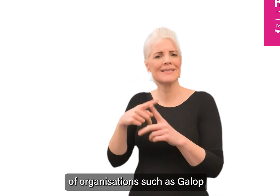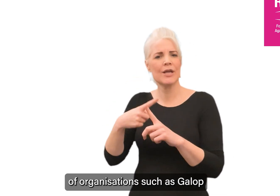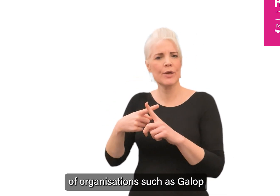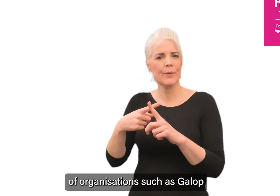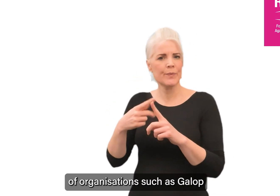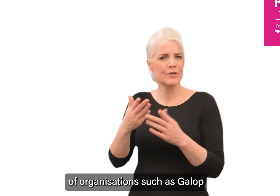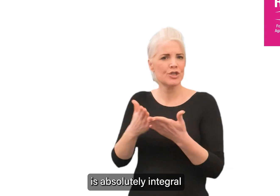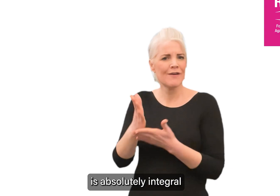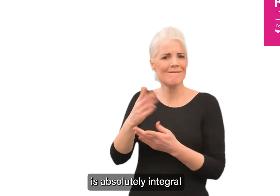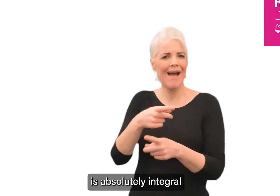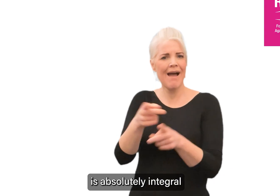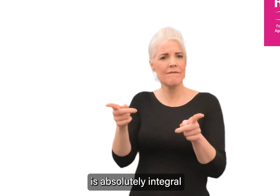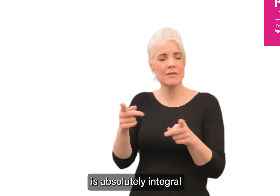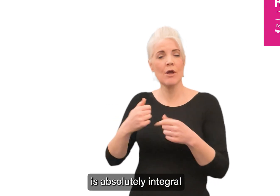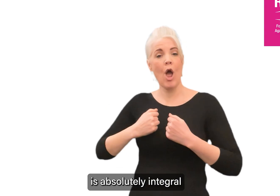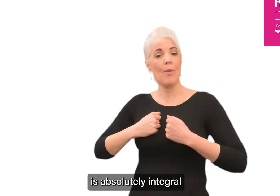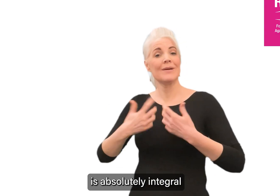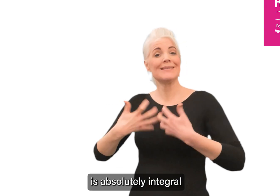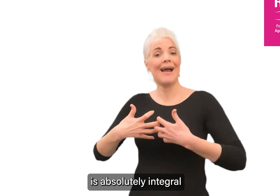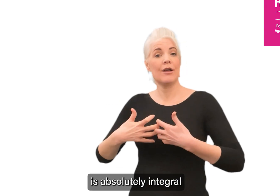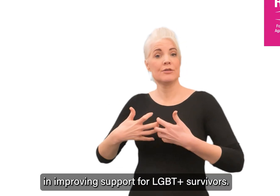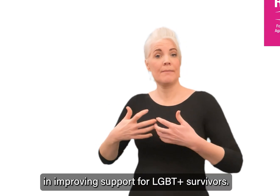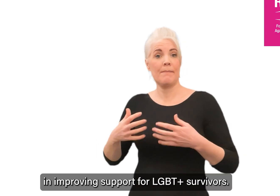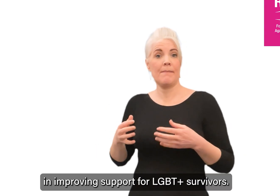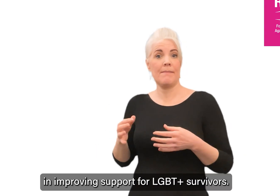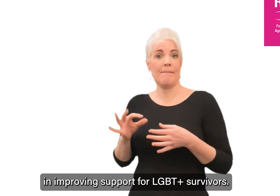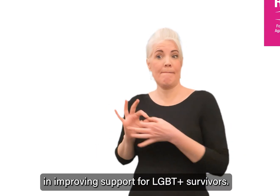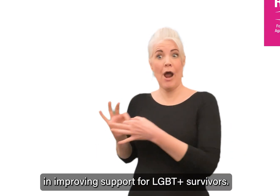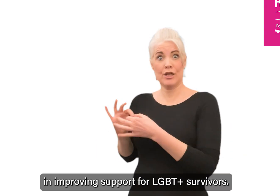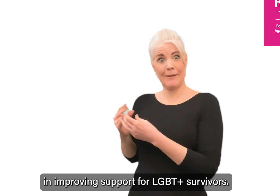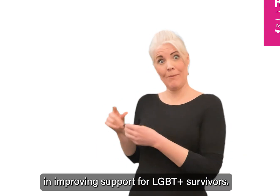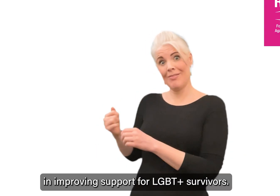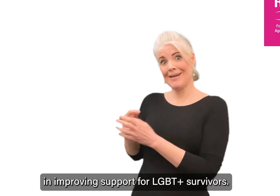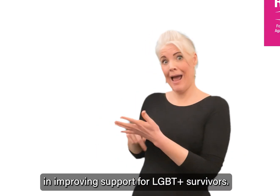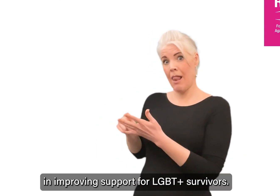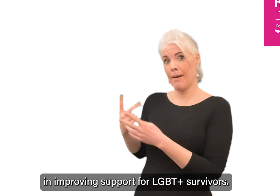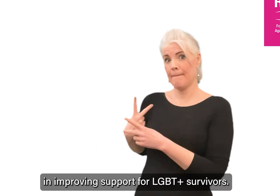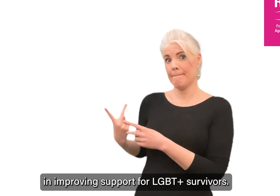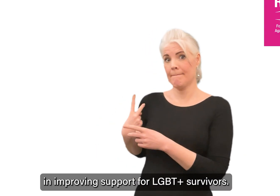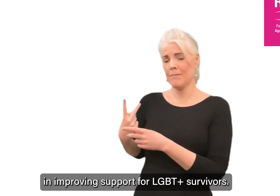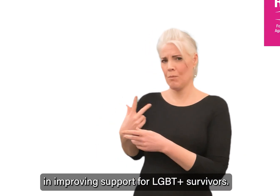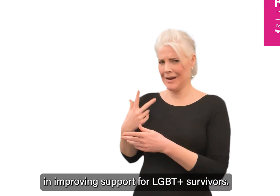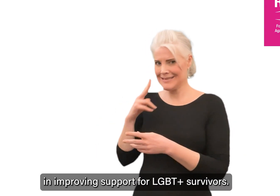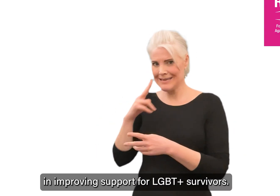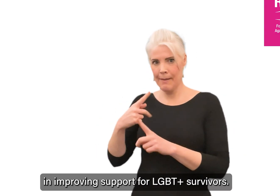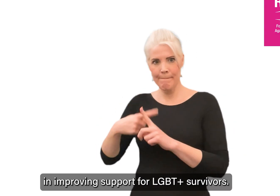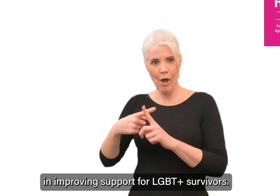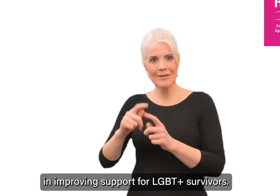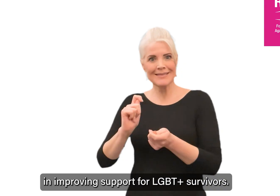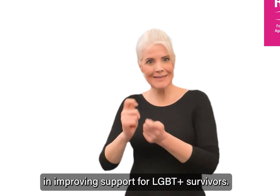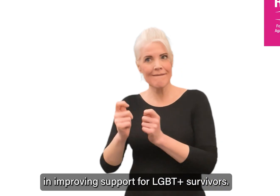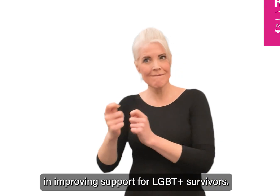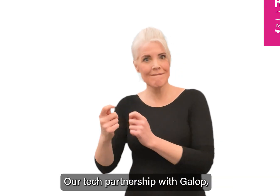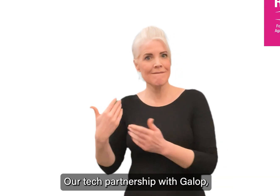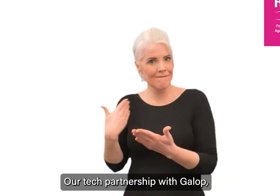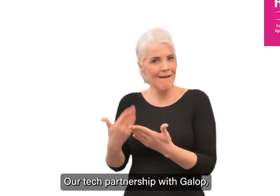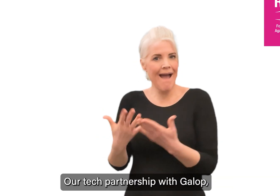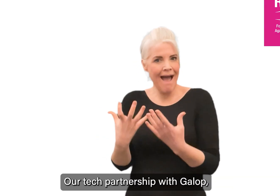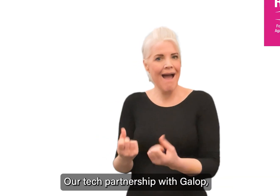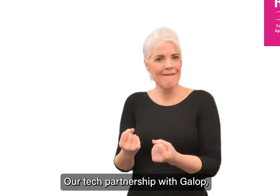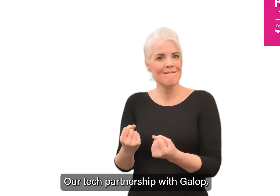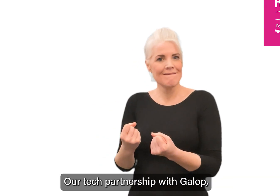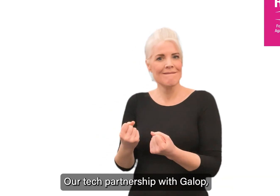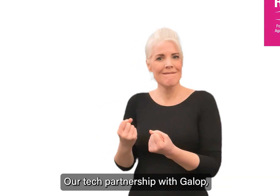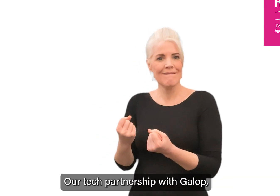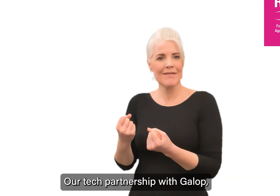organizations such as Gallup is absolutely integral in improving support for LGBT plus survivors. Our